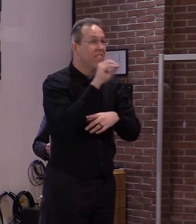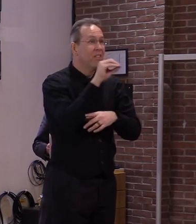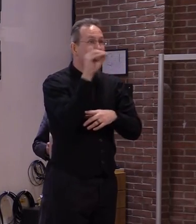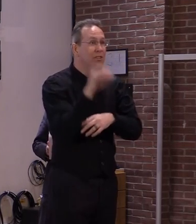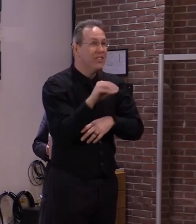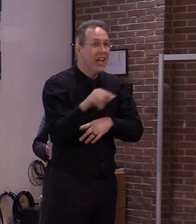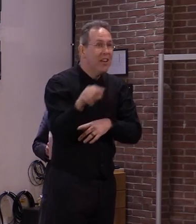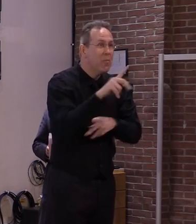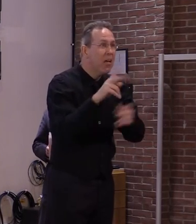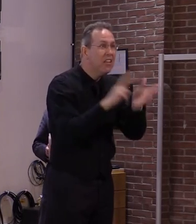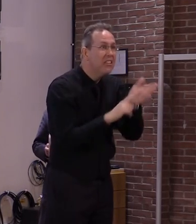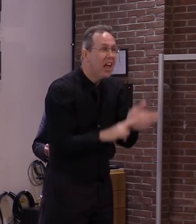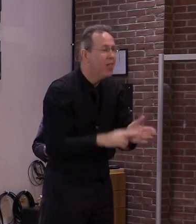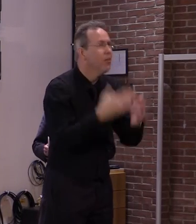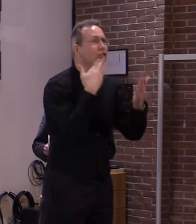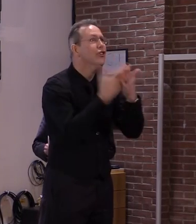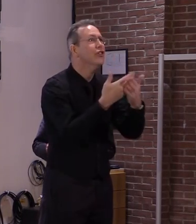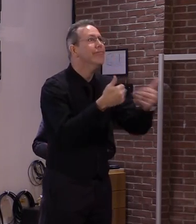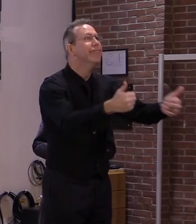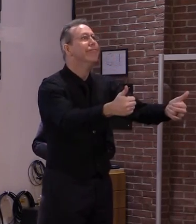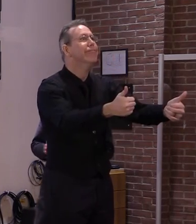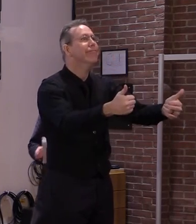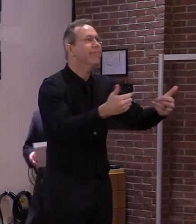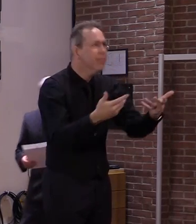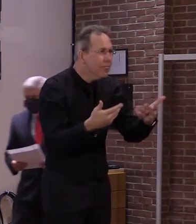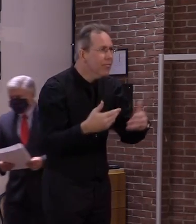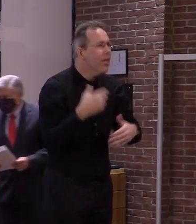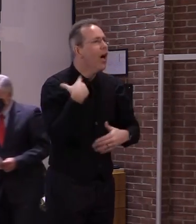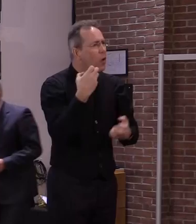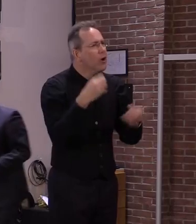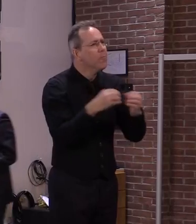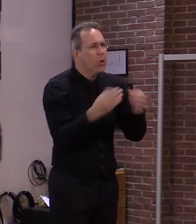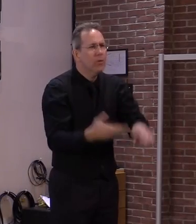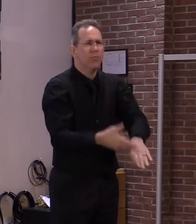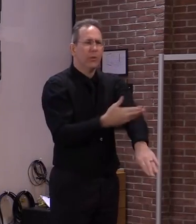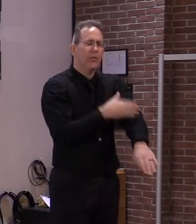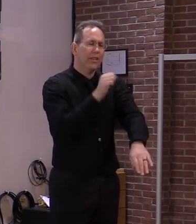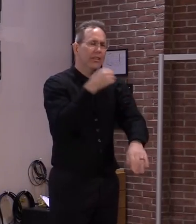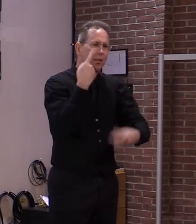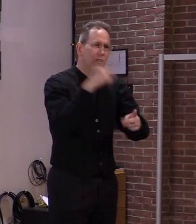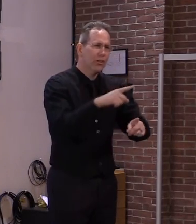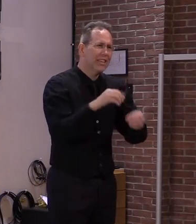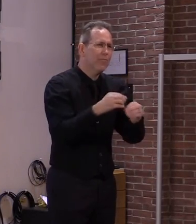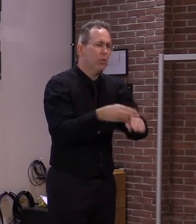some respects, but we're always striving to do better. Secretary Smith.